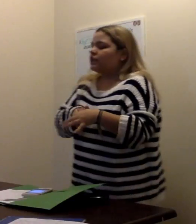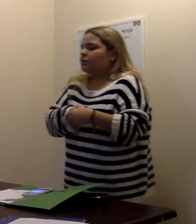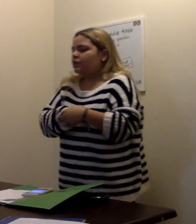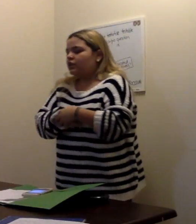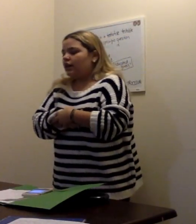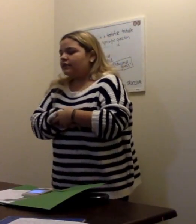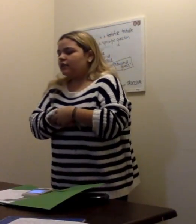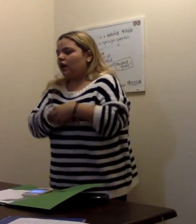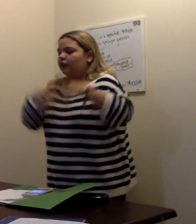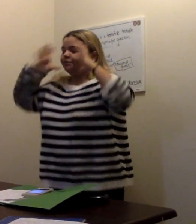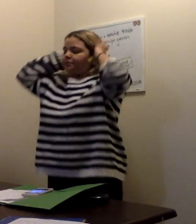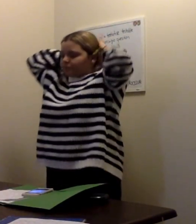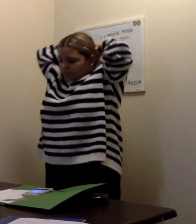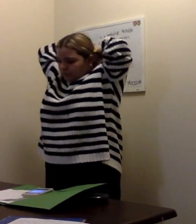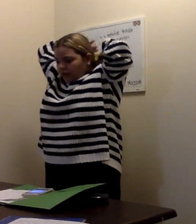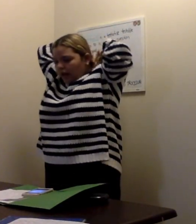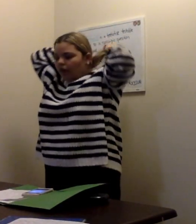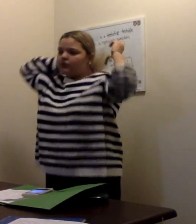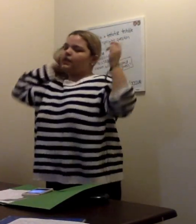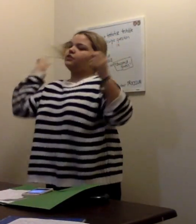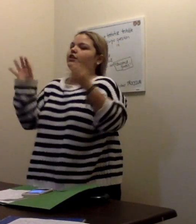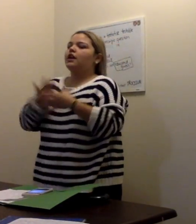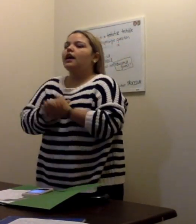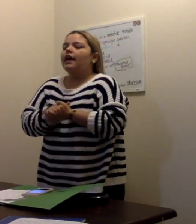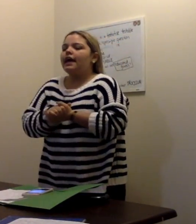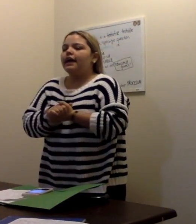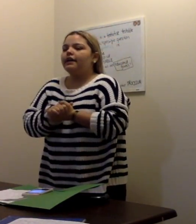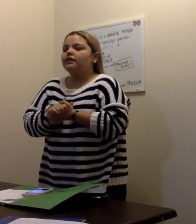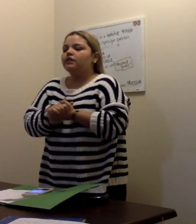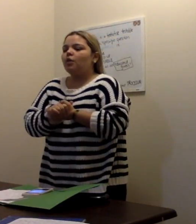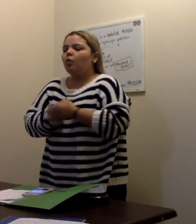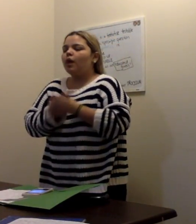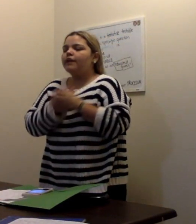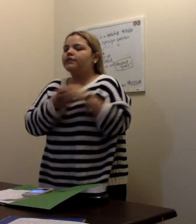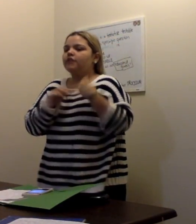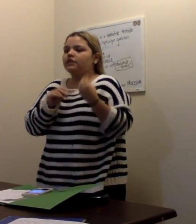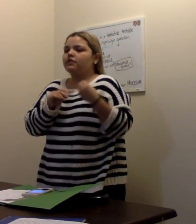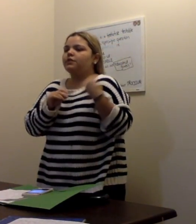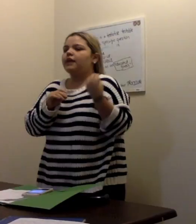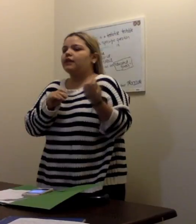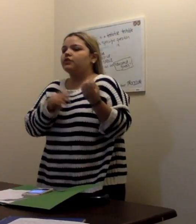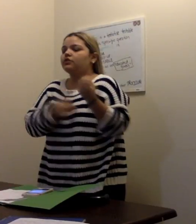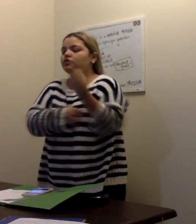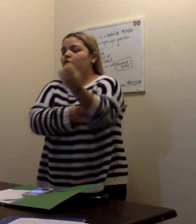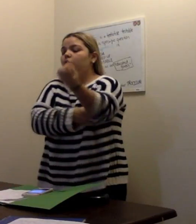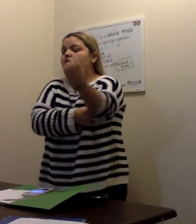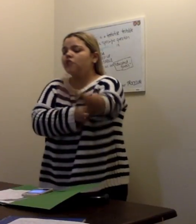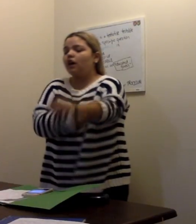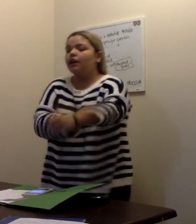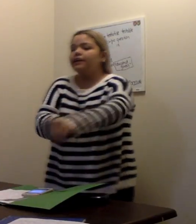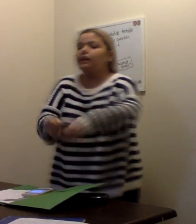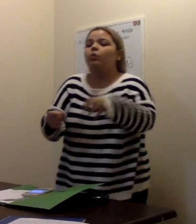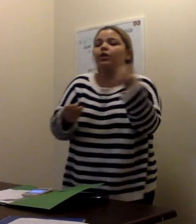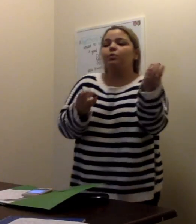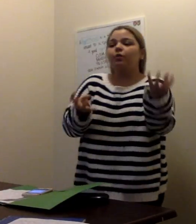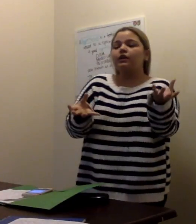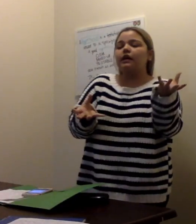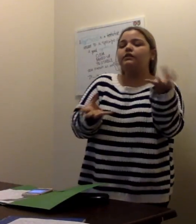we discussed Alka-Seltzer and what it does in the reaction. So we saw that when you put an